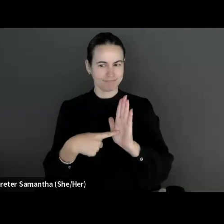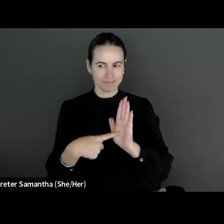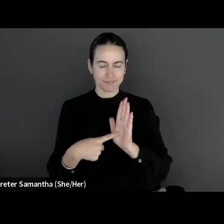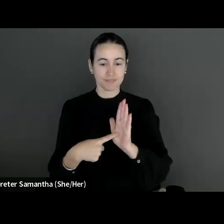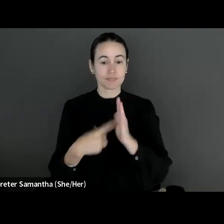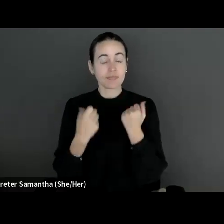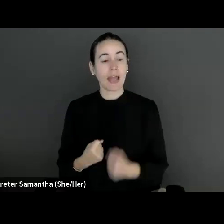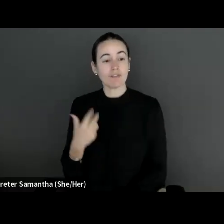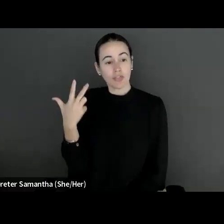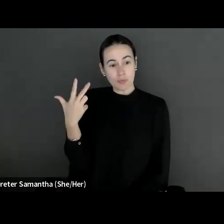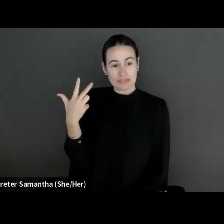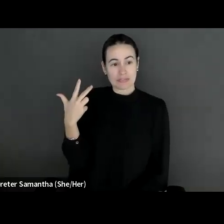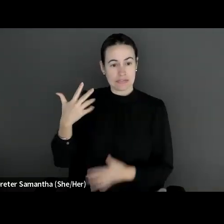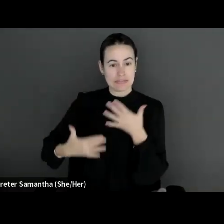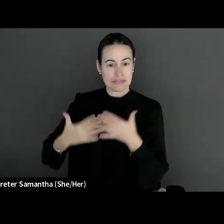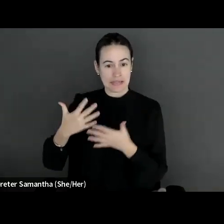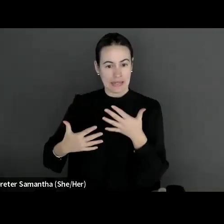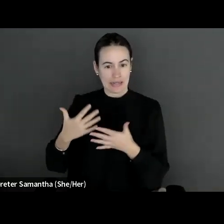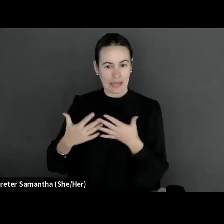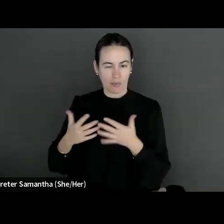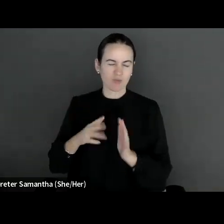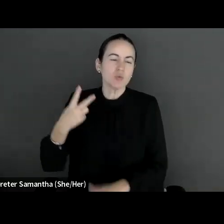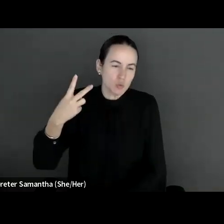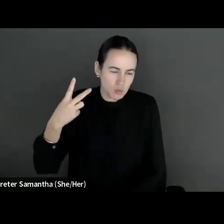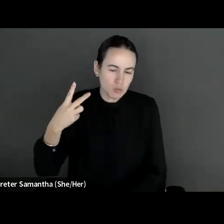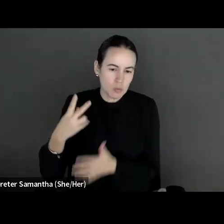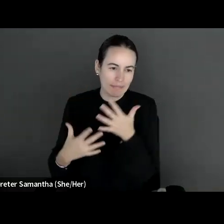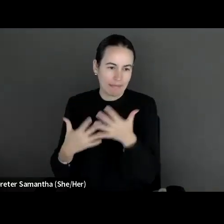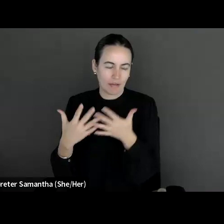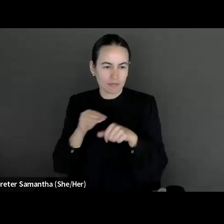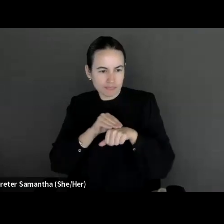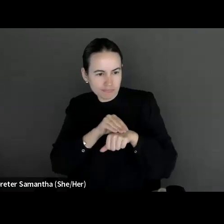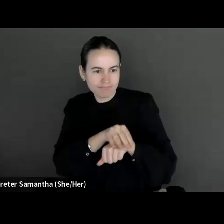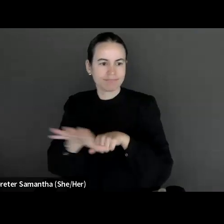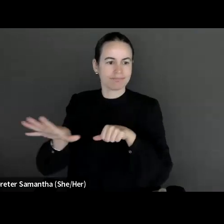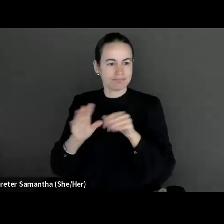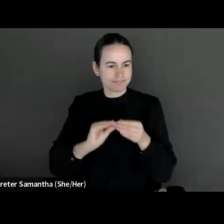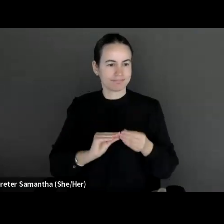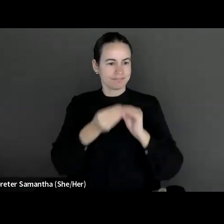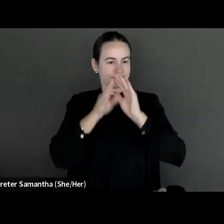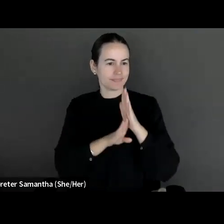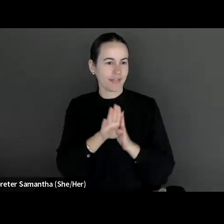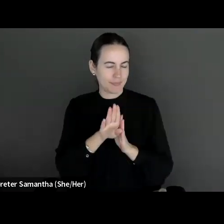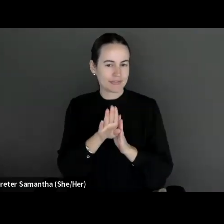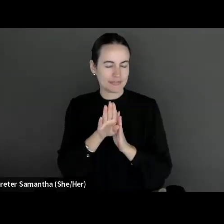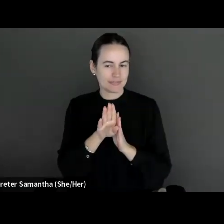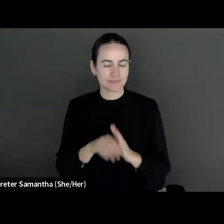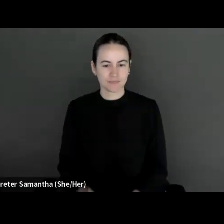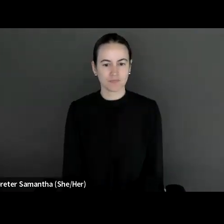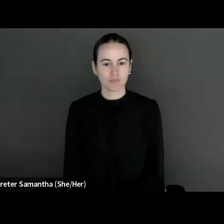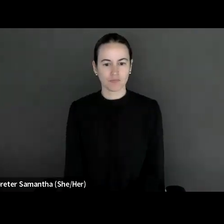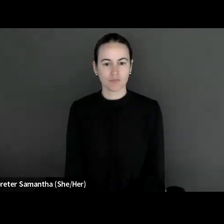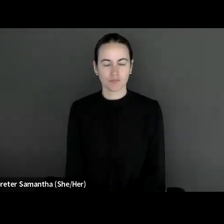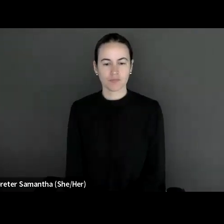informed, not 2 kinds of data that informed the development of the rating scale. It was mostly informed by